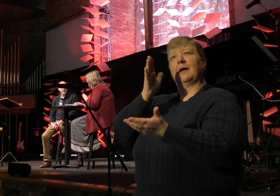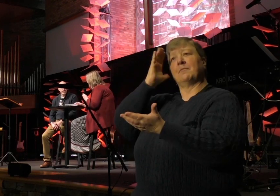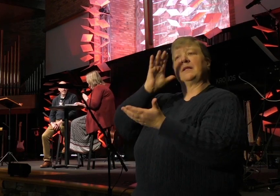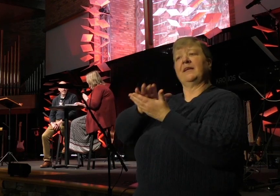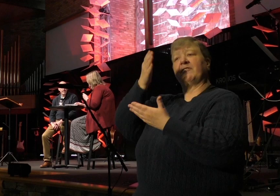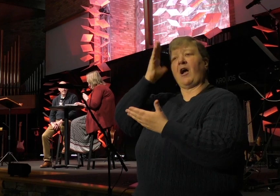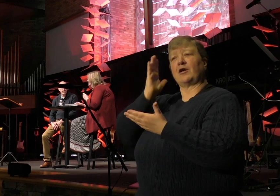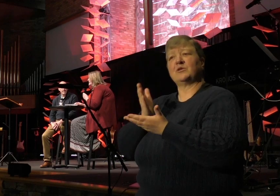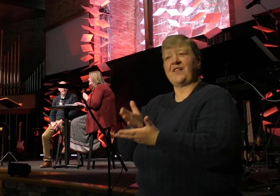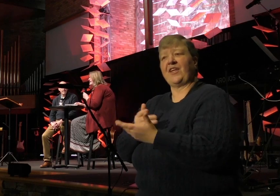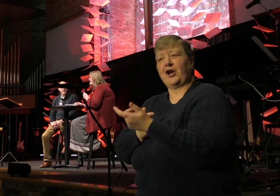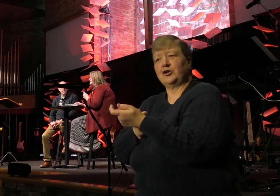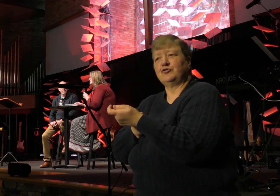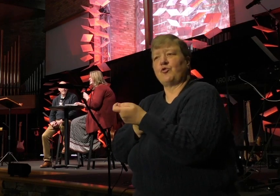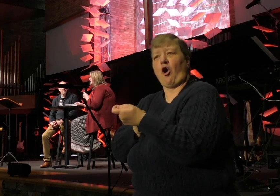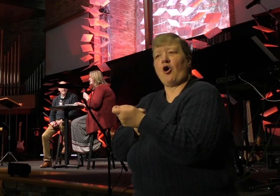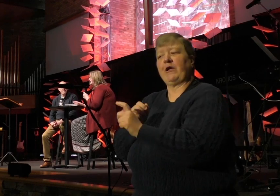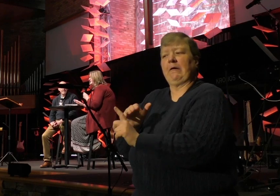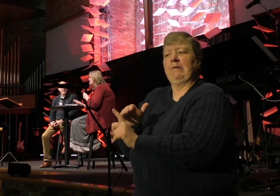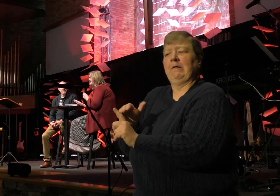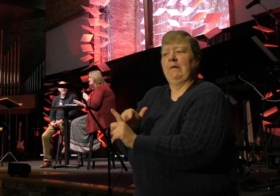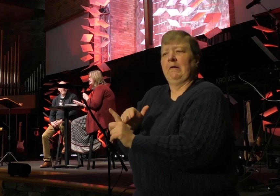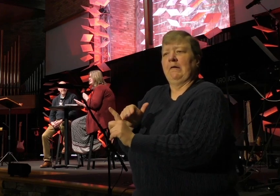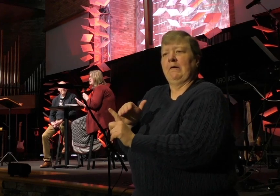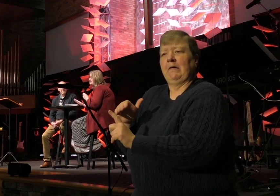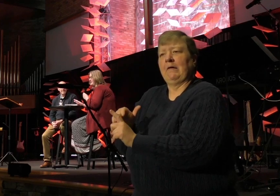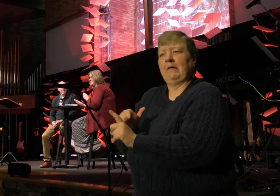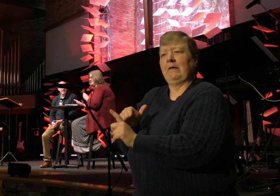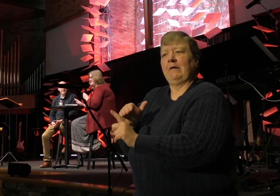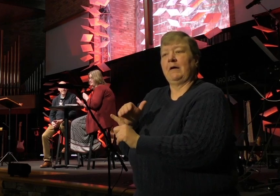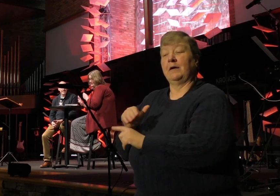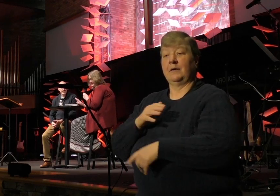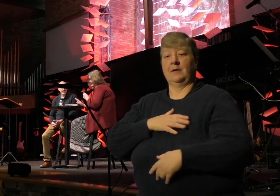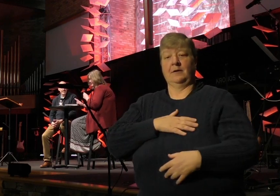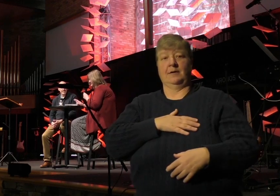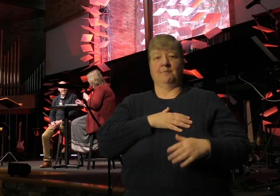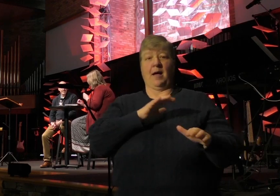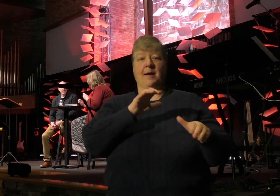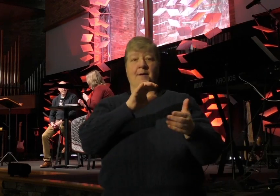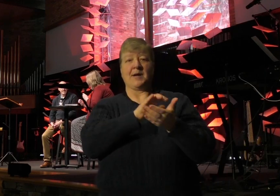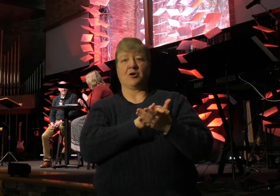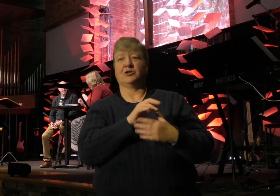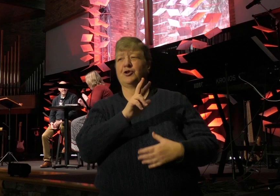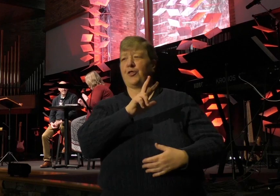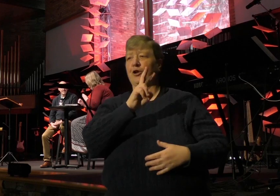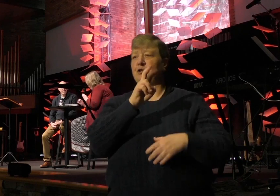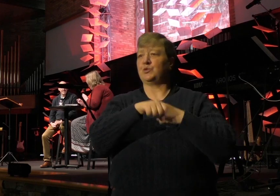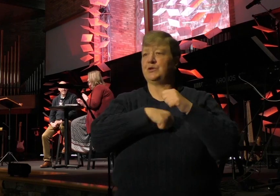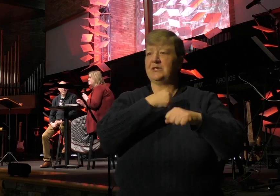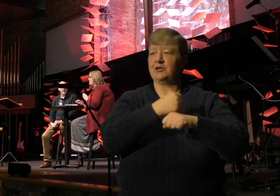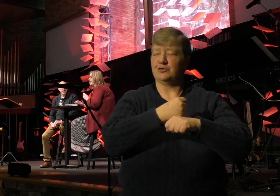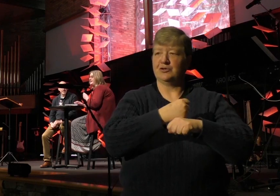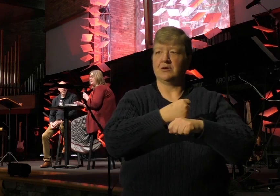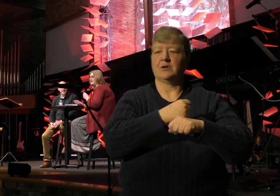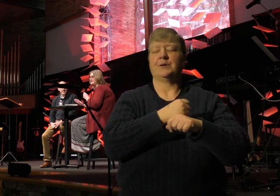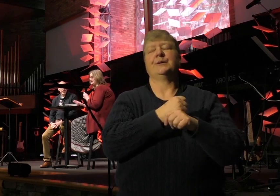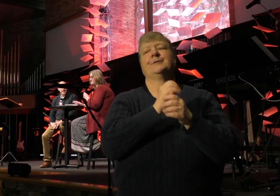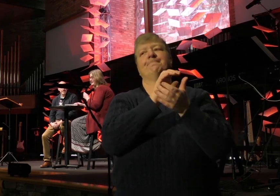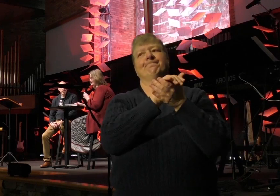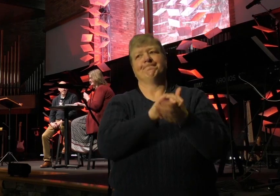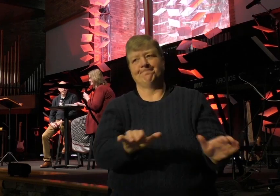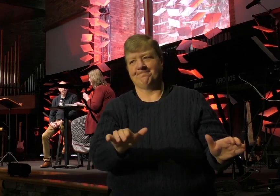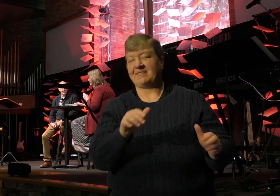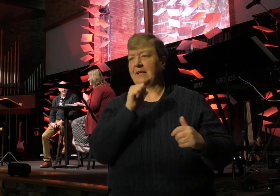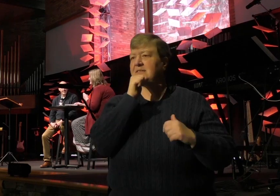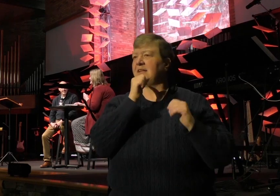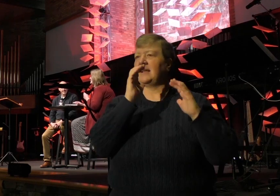her in at that time. 32 years into my marriage, I found myself at the tail end of a divorce. I didn't